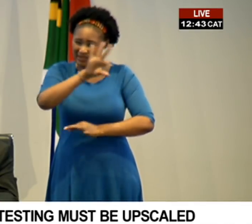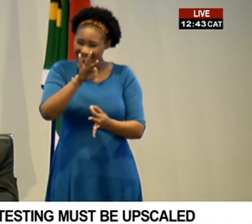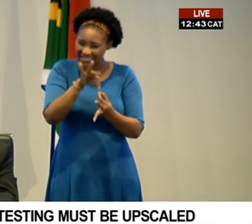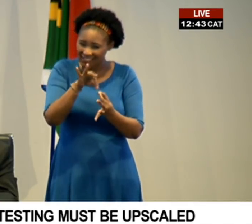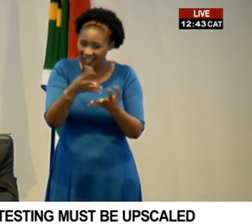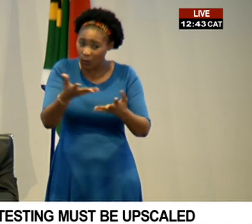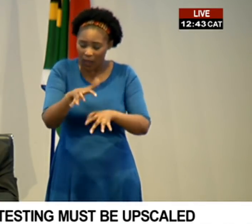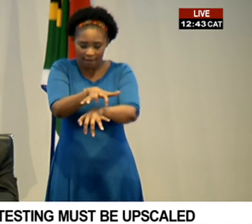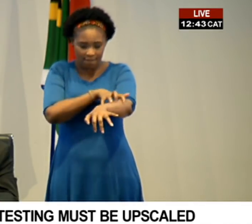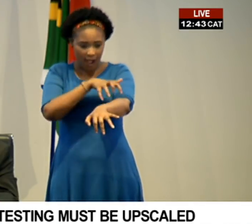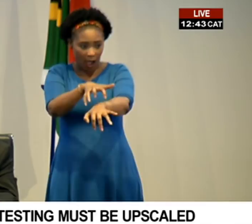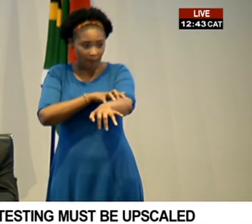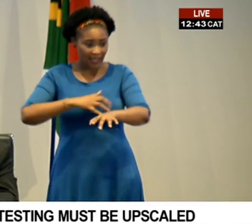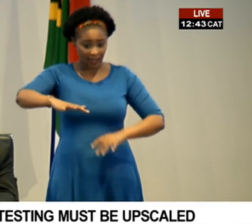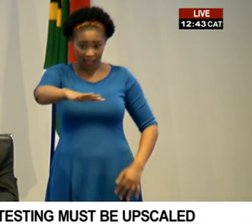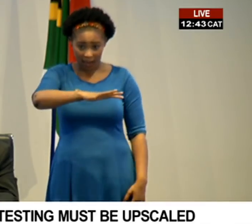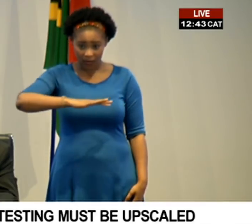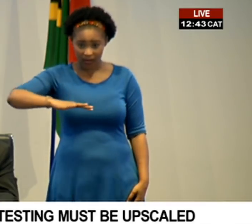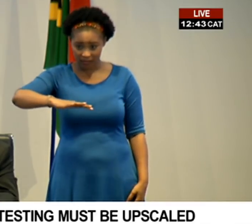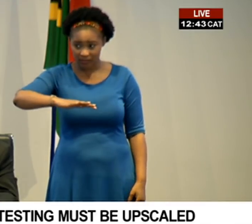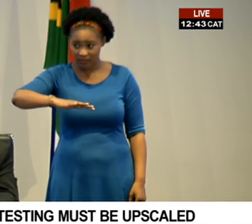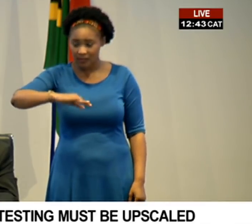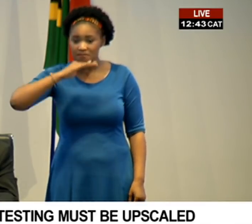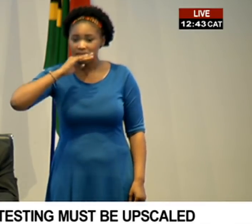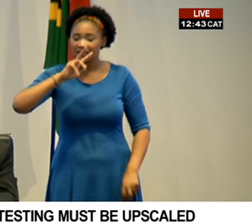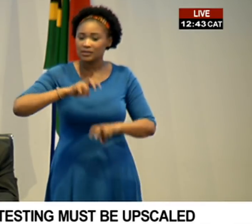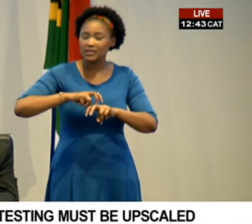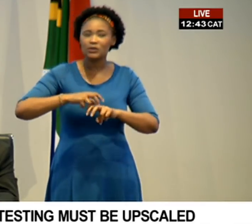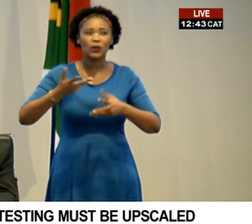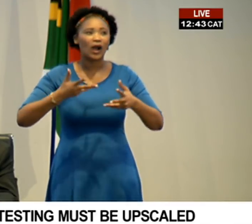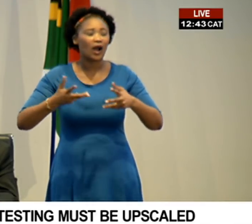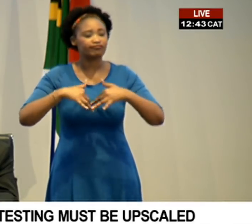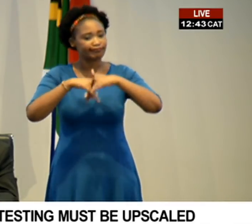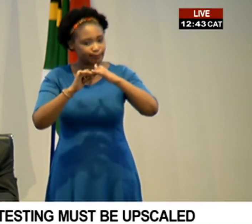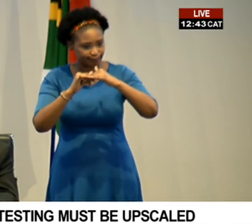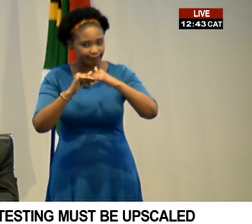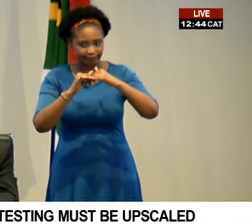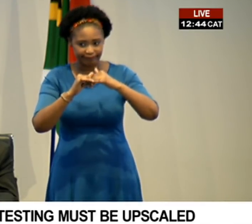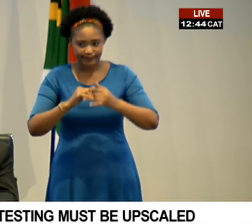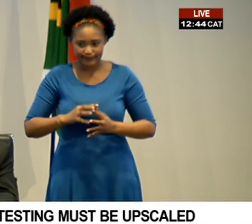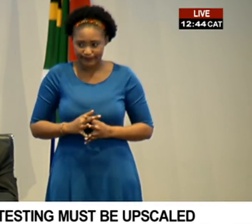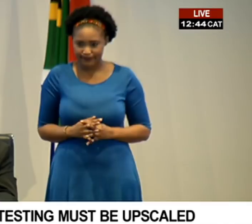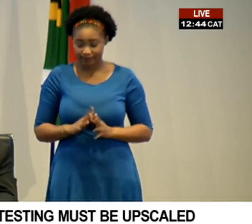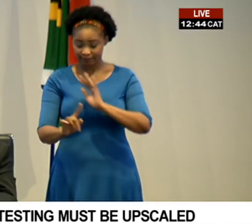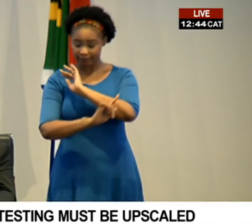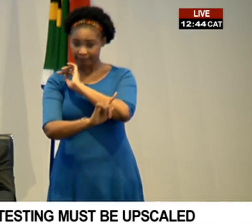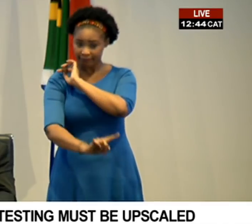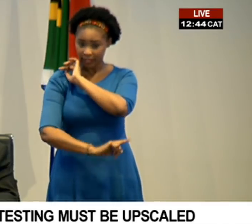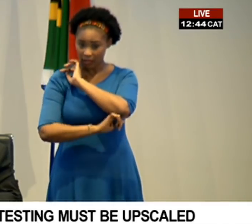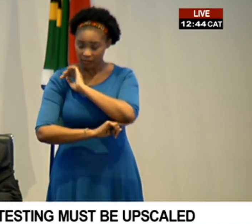particularly in the farming areas, that needs to be embarked upon.